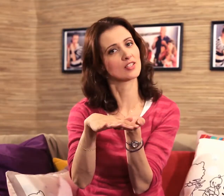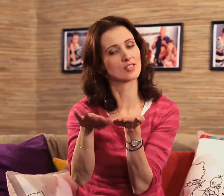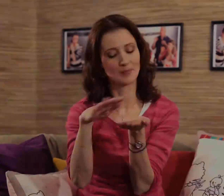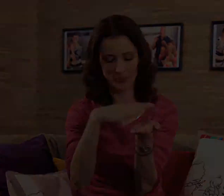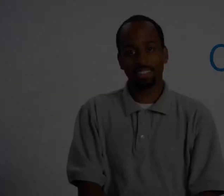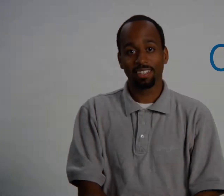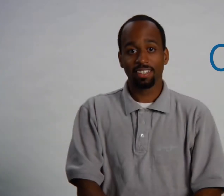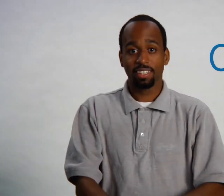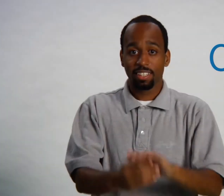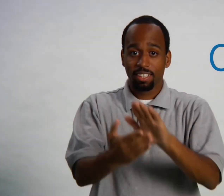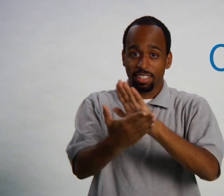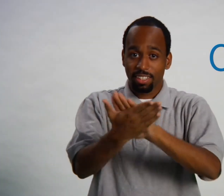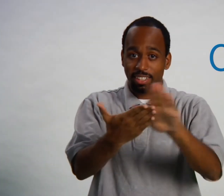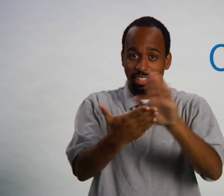faces.